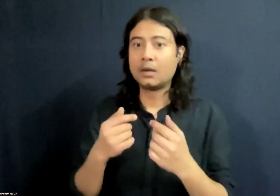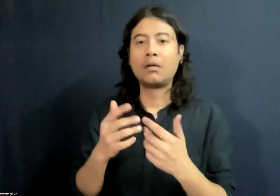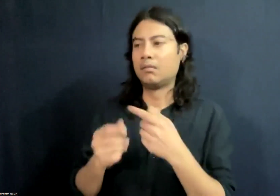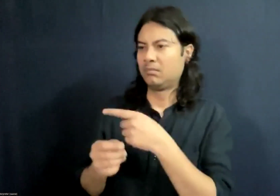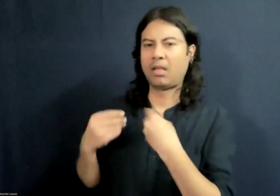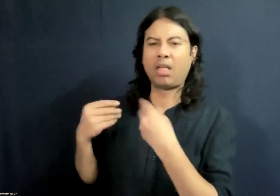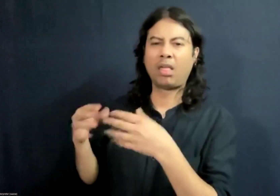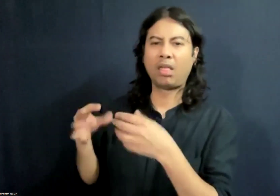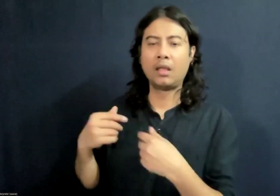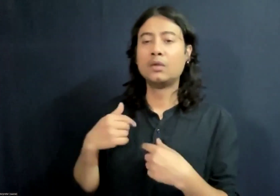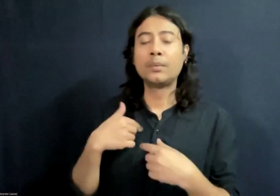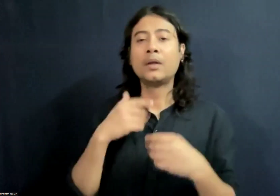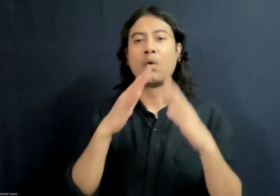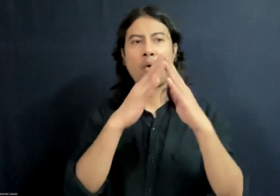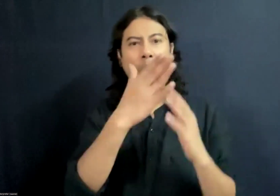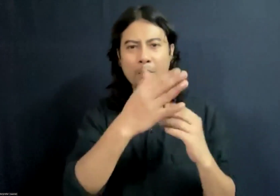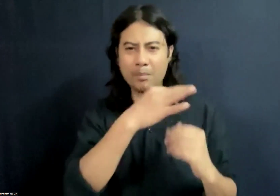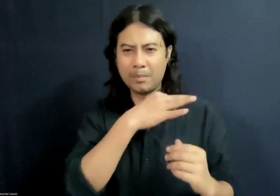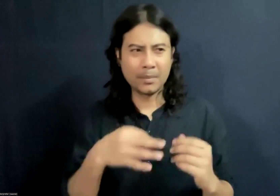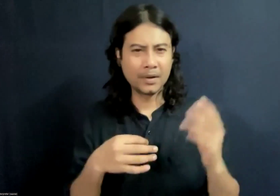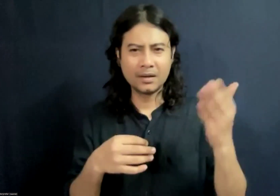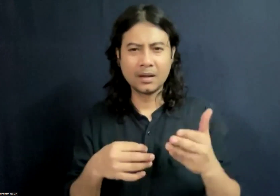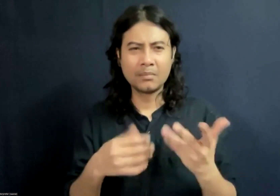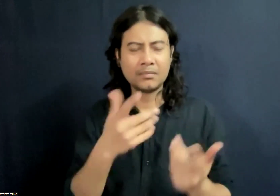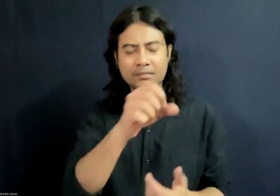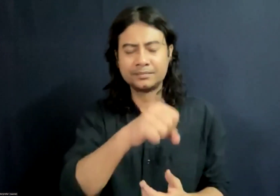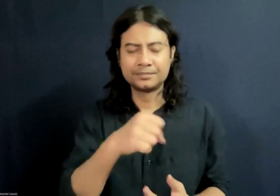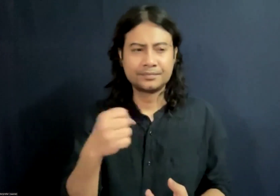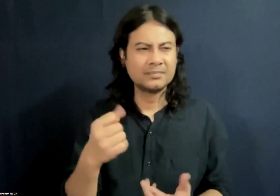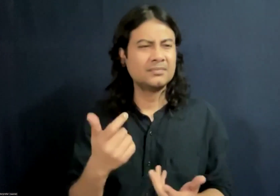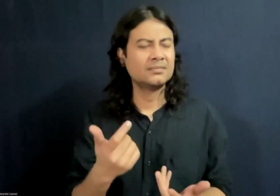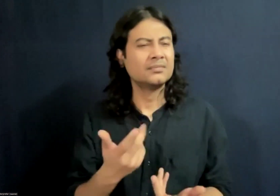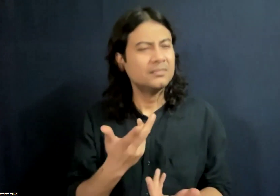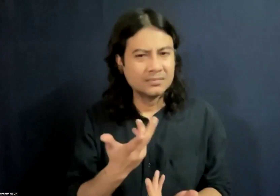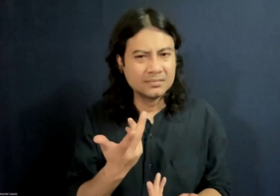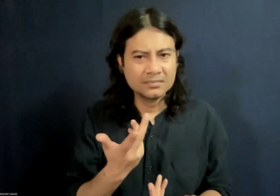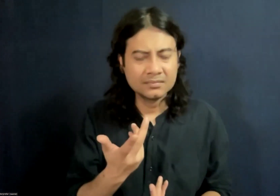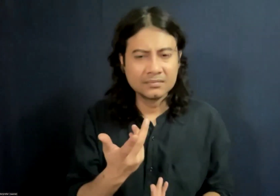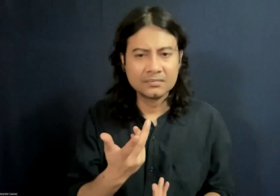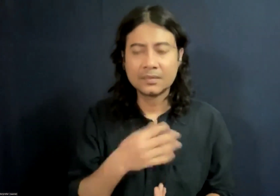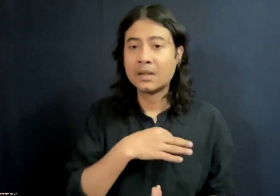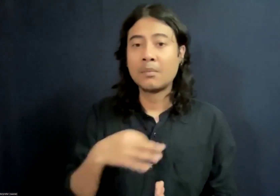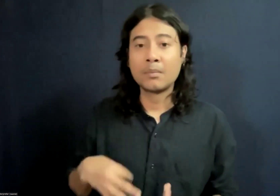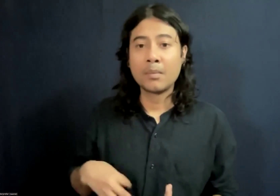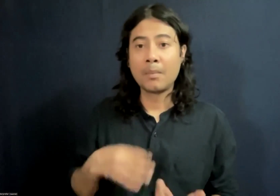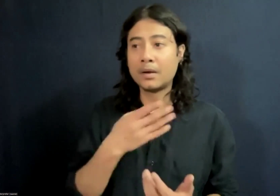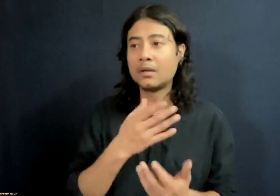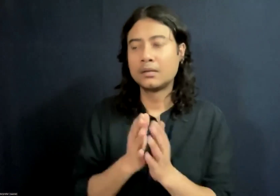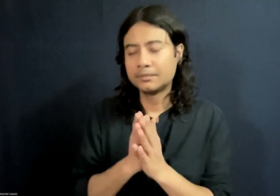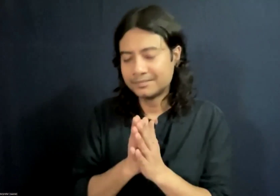I'll make a very dirty face. And when the Brahmanas ask for some Vriksha, I